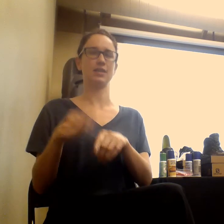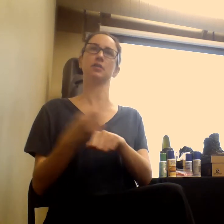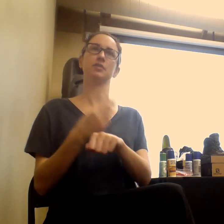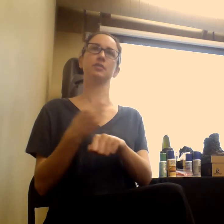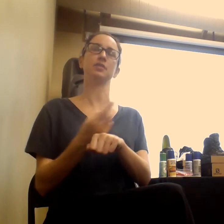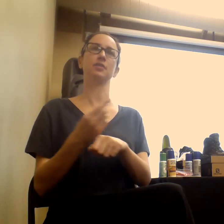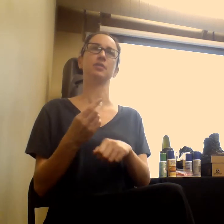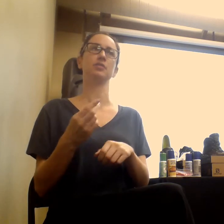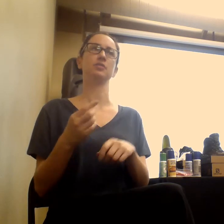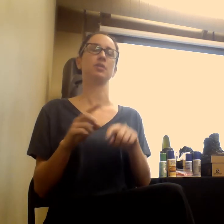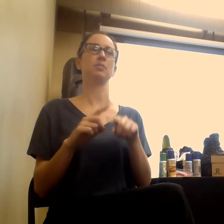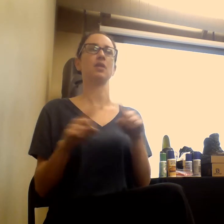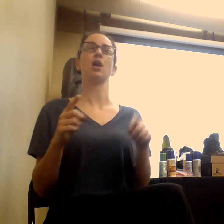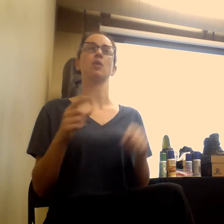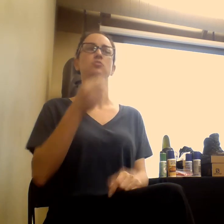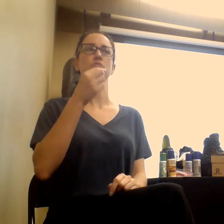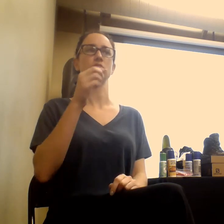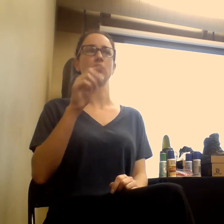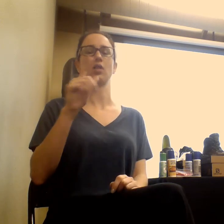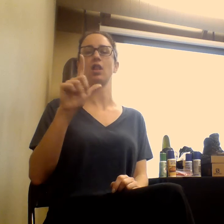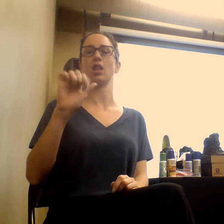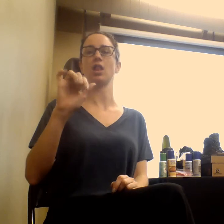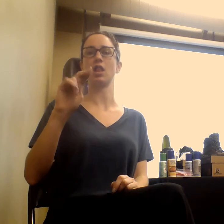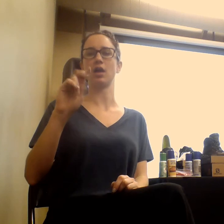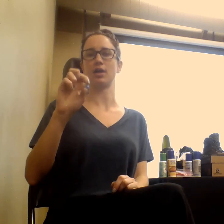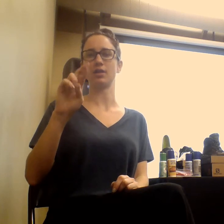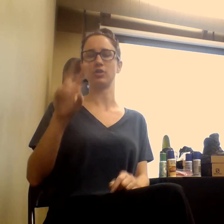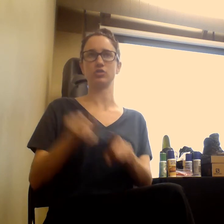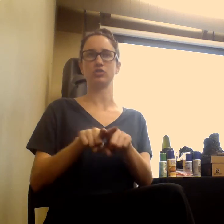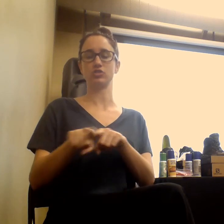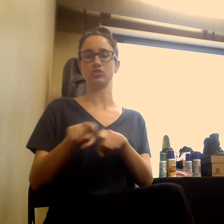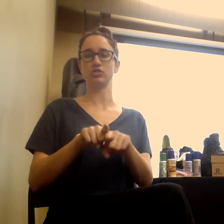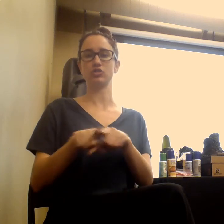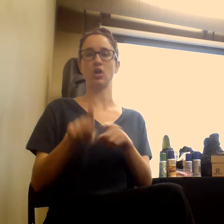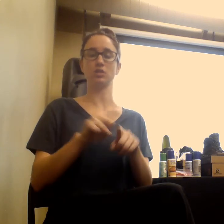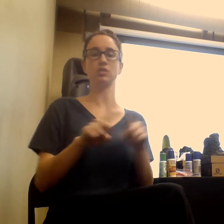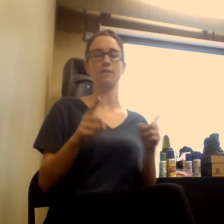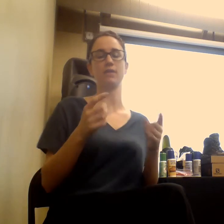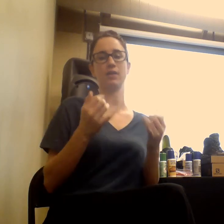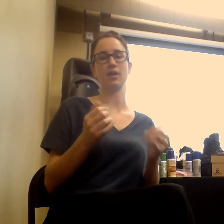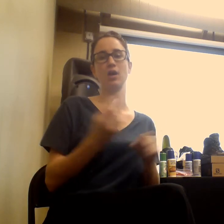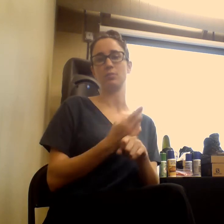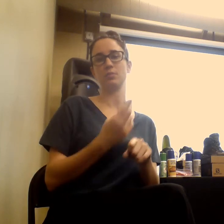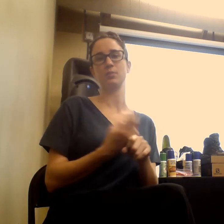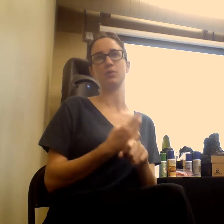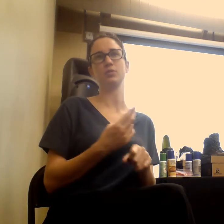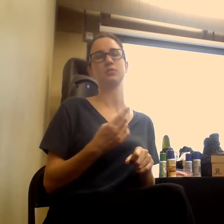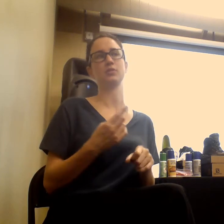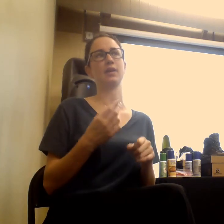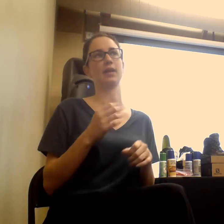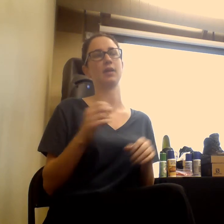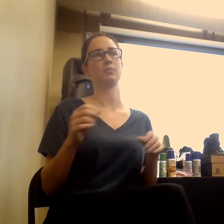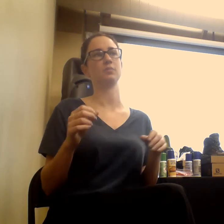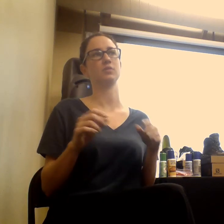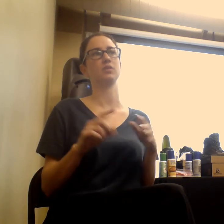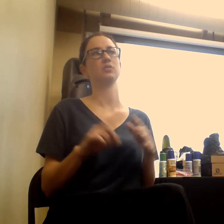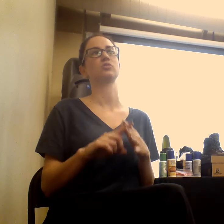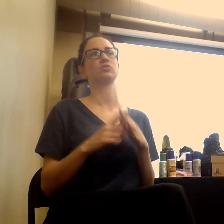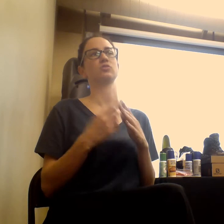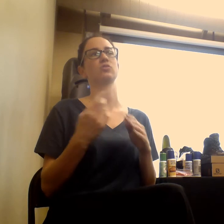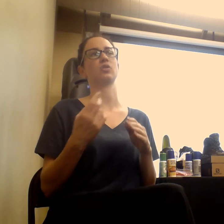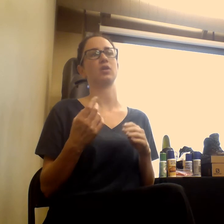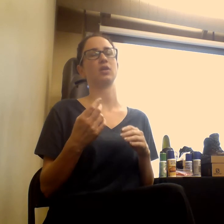that issue's cropped up after I started using the liner sock. It crept up after you